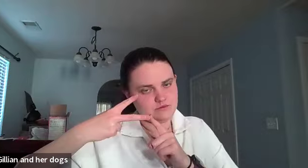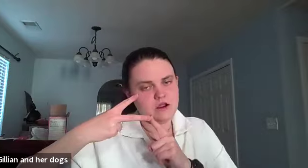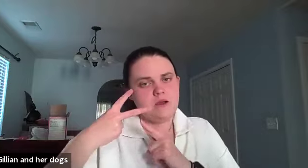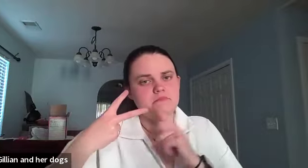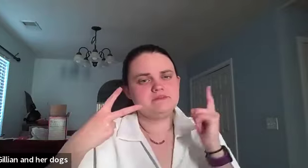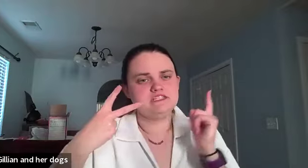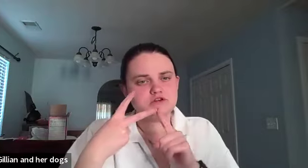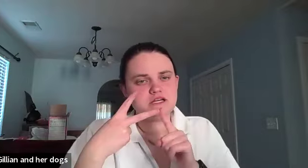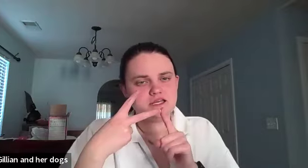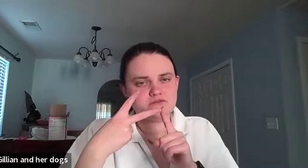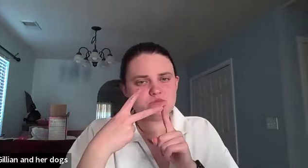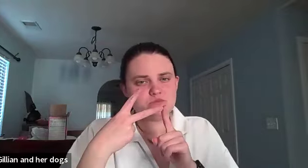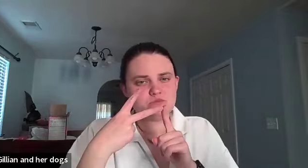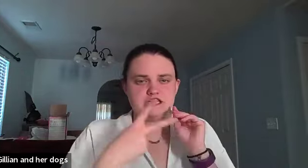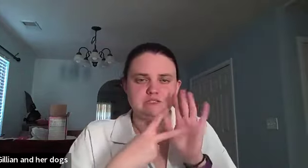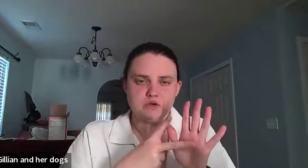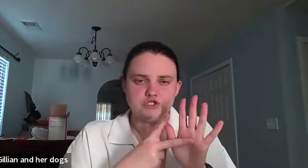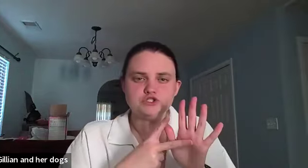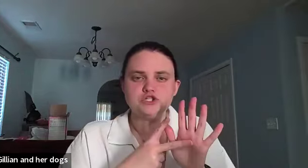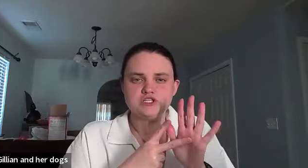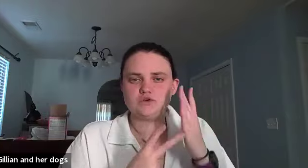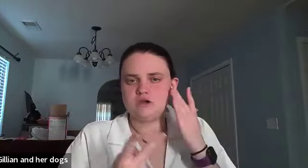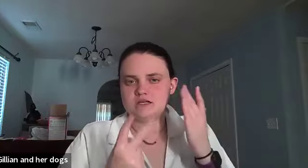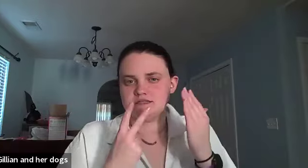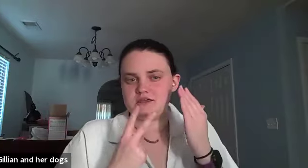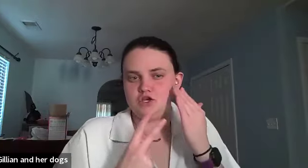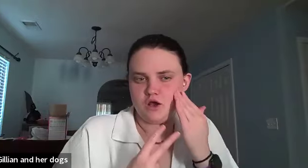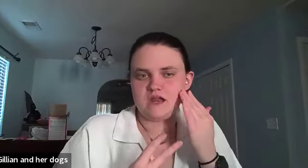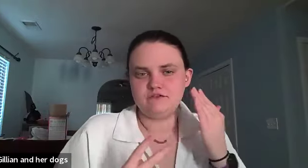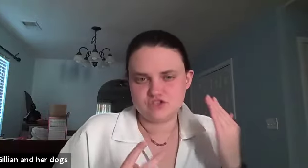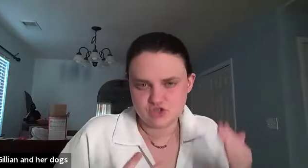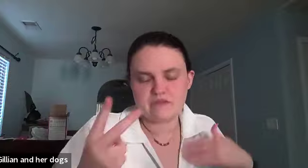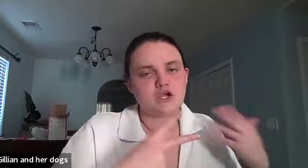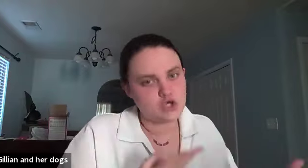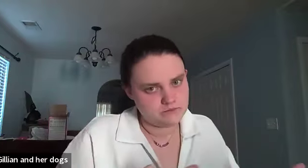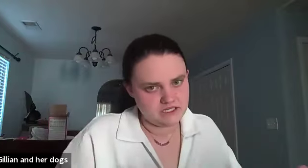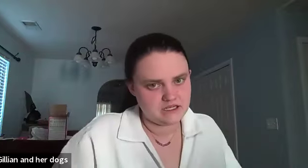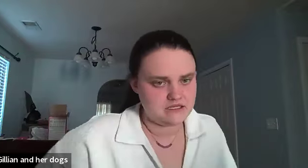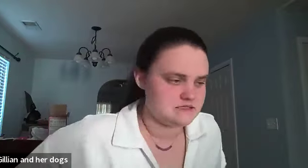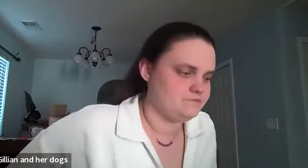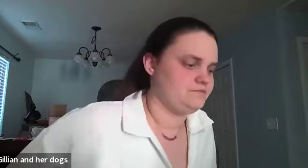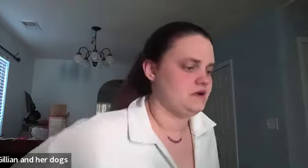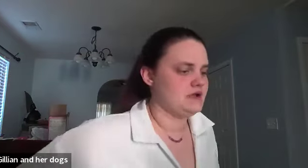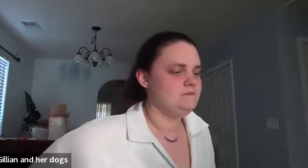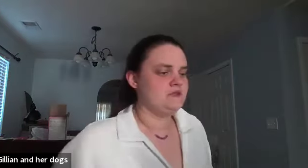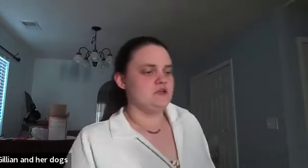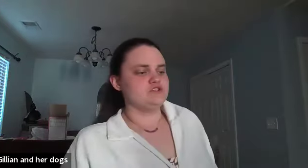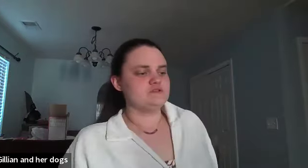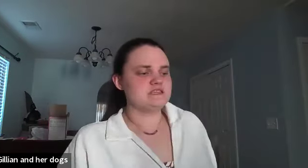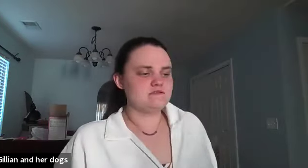one, but I'm still going to give this more as an exposure just so you guys know that if you saw it, that could be a case. All right. So the sign